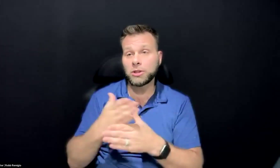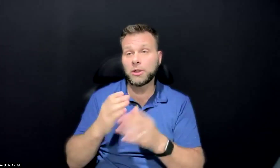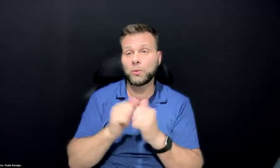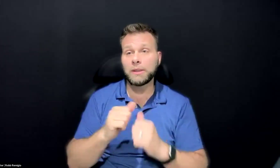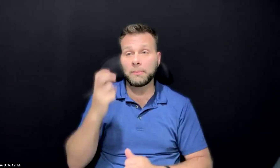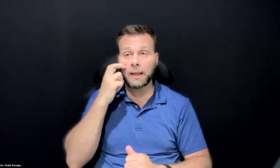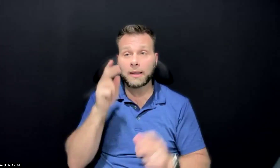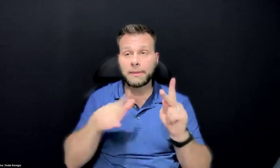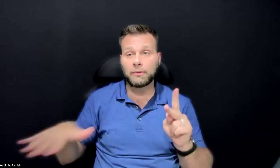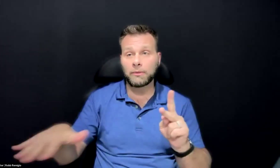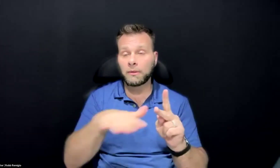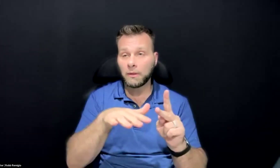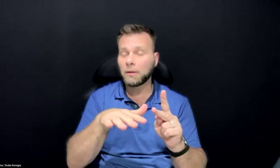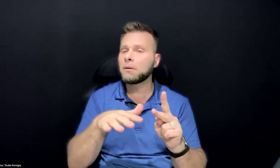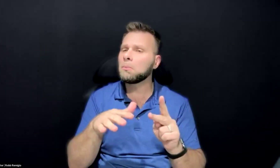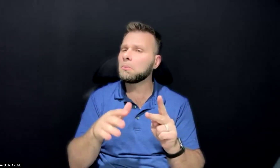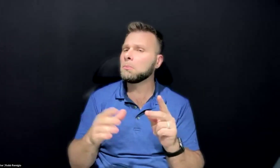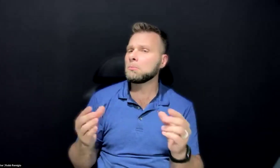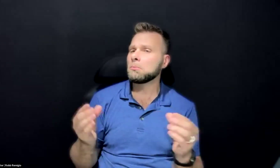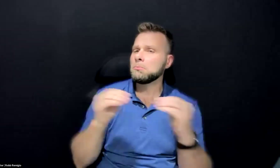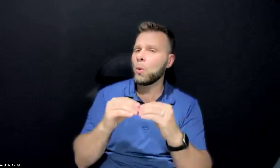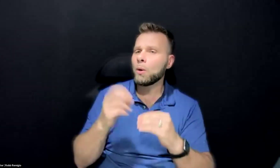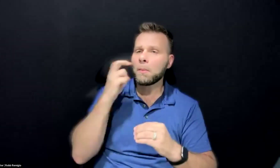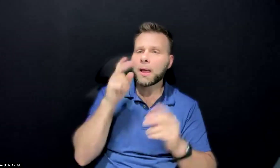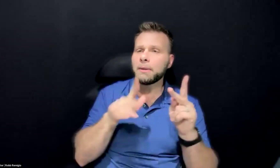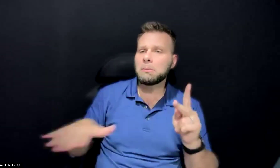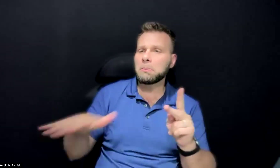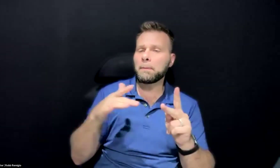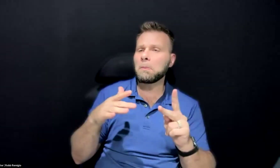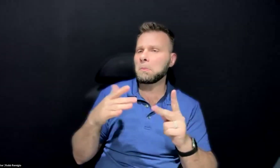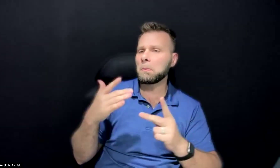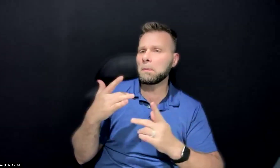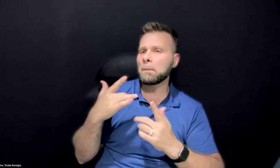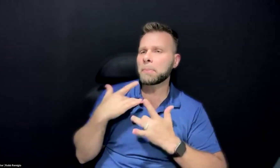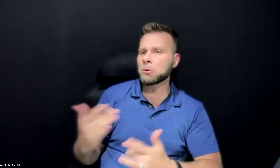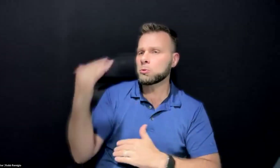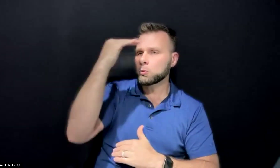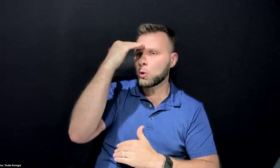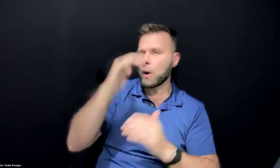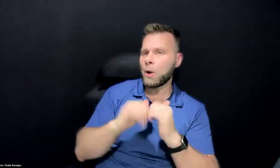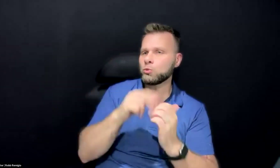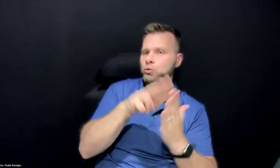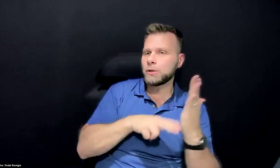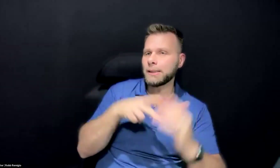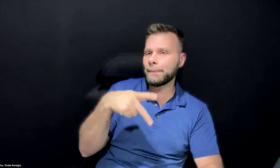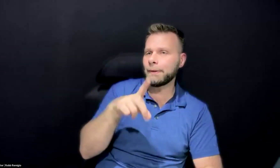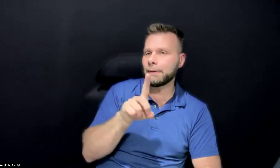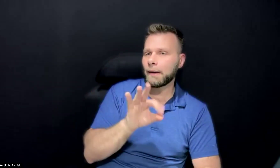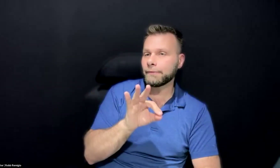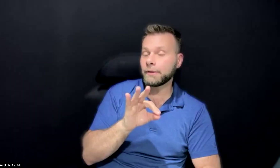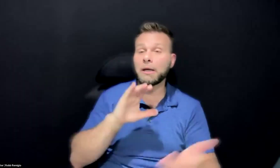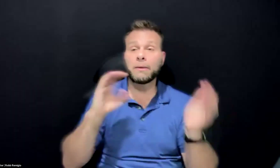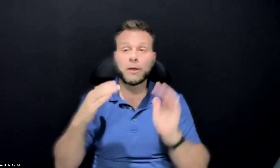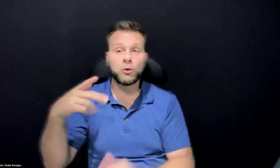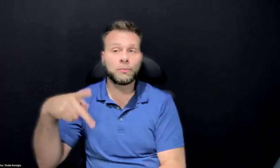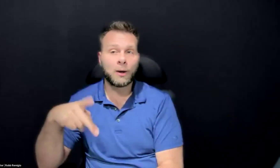more blind folks sort of tend to know how to read a PDF as compared to a PowerPoint presentation. So I try